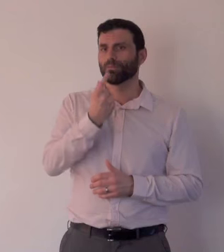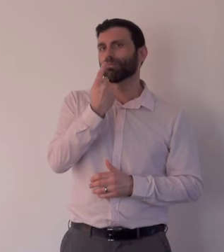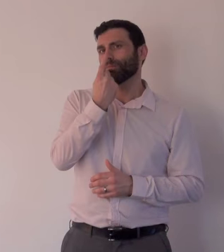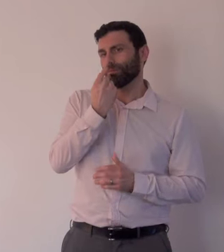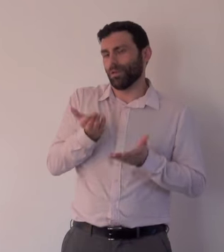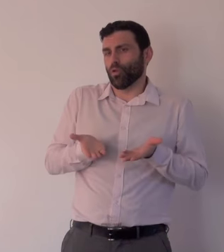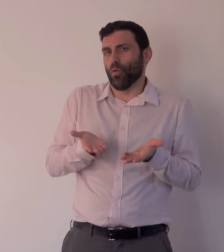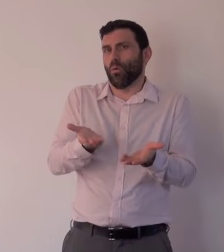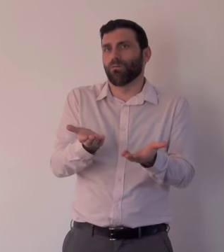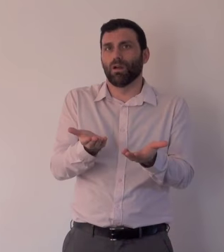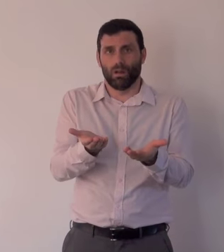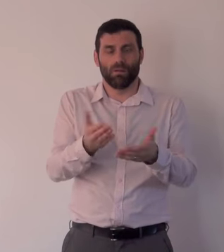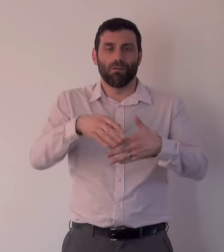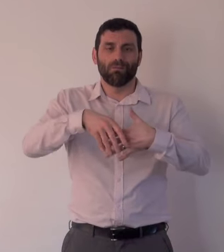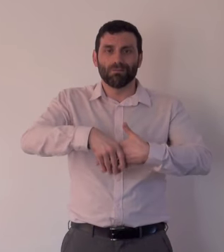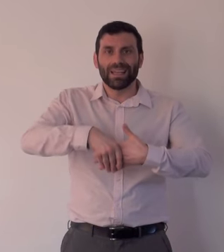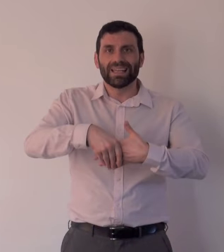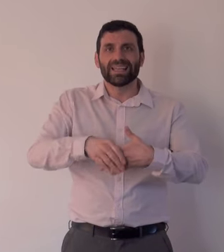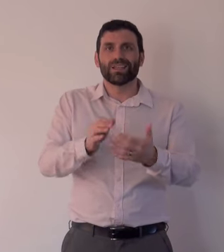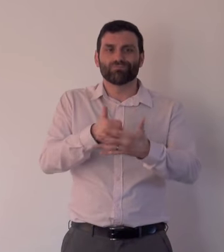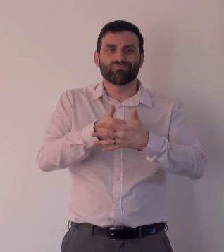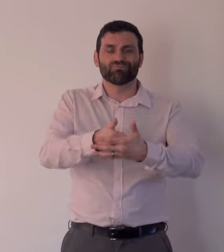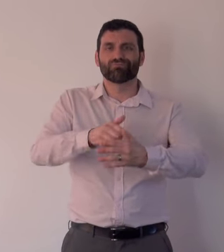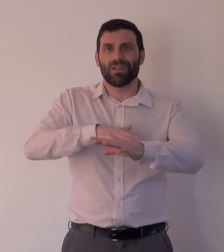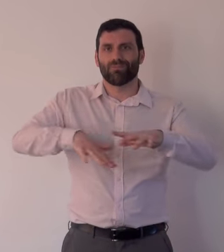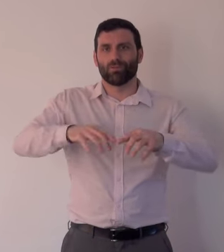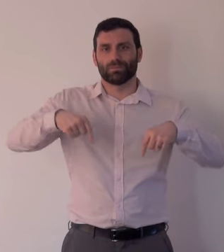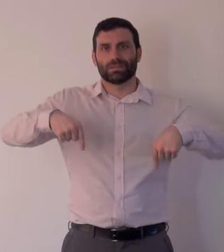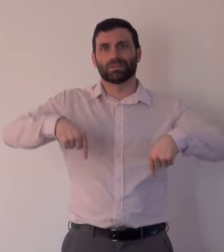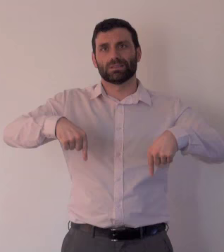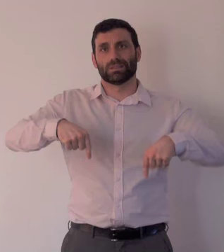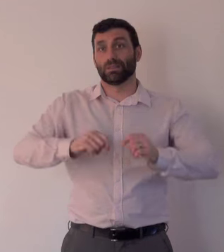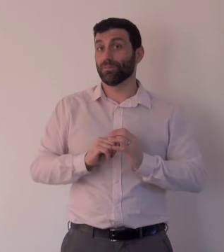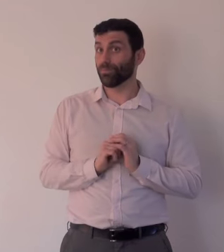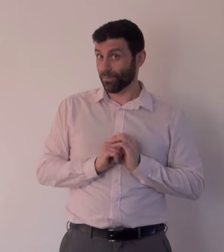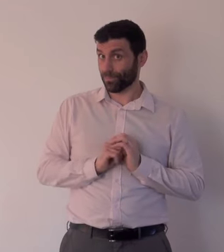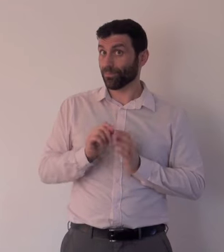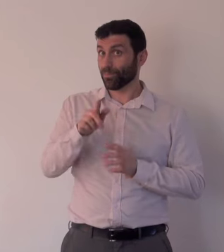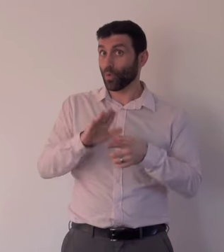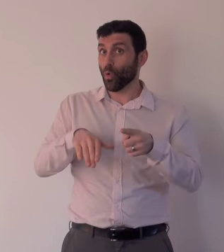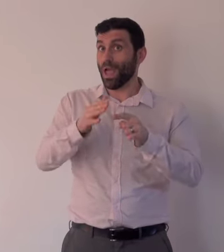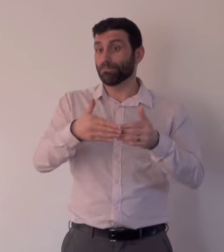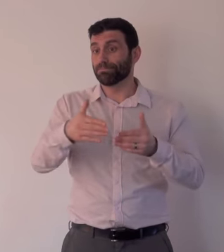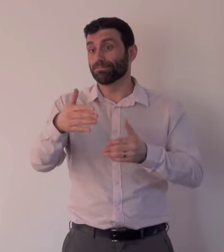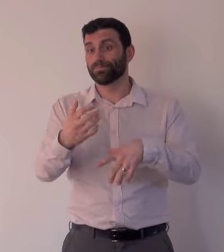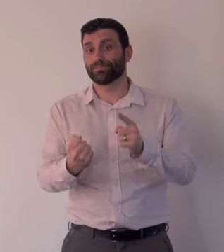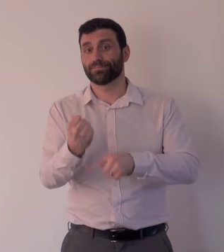We can offer you a supportive and friendly environment for your placement, and you will be working towards a